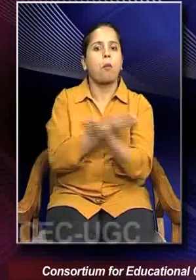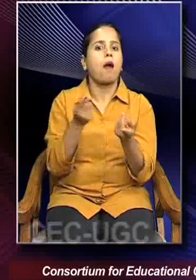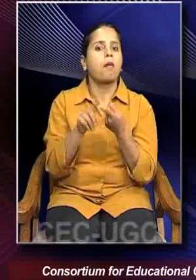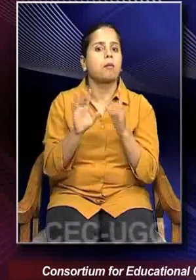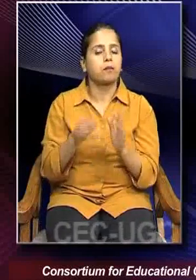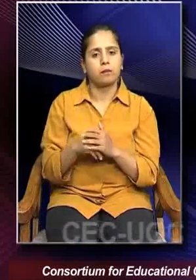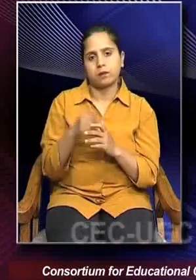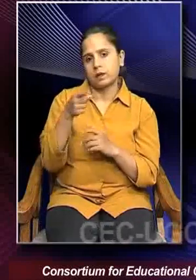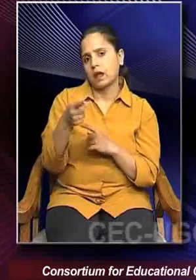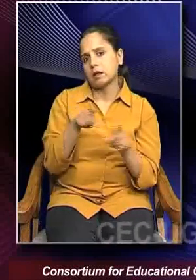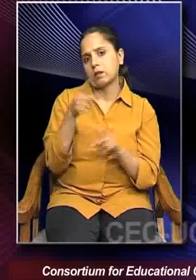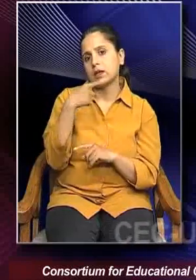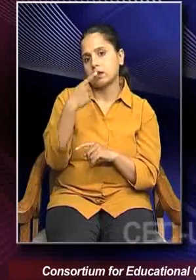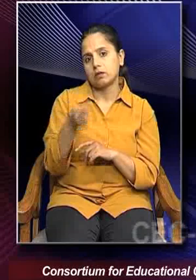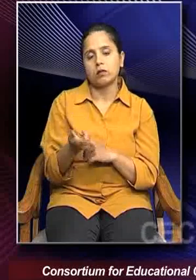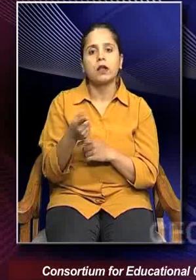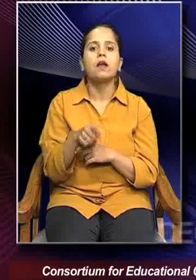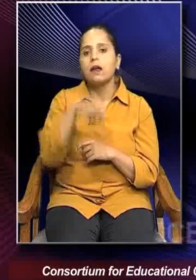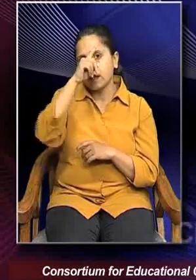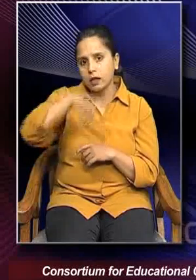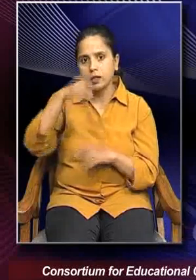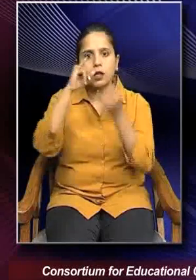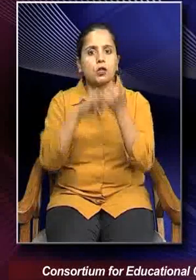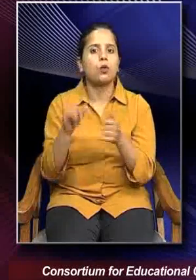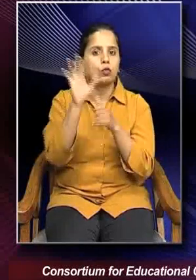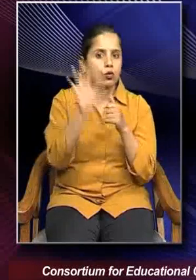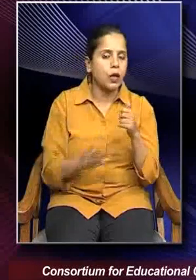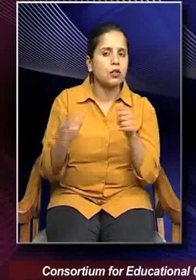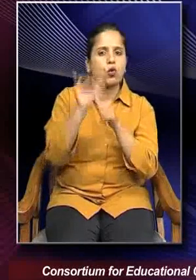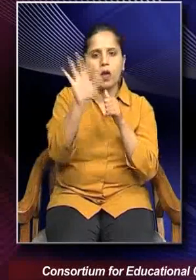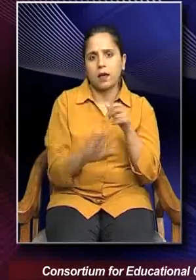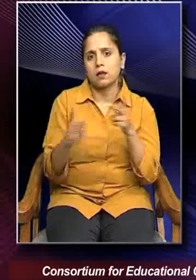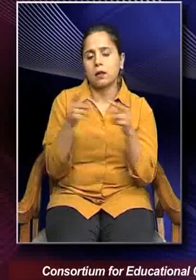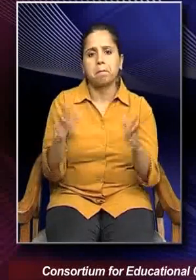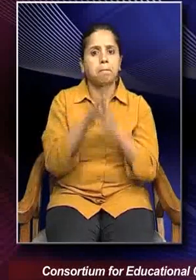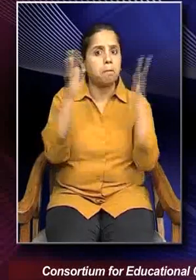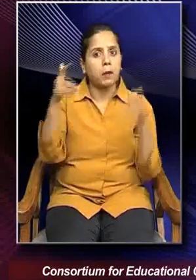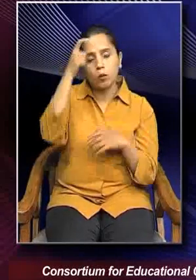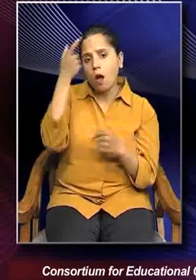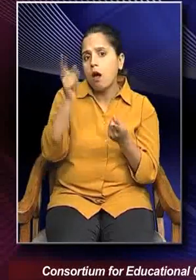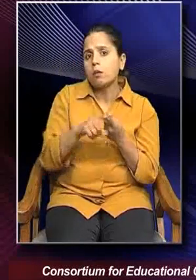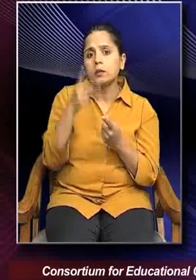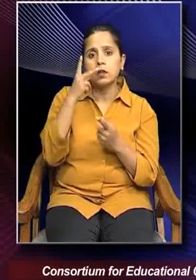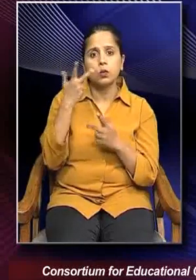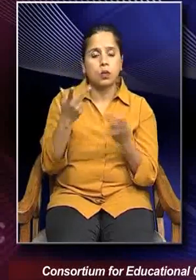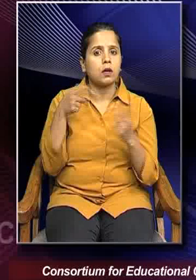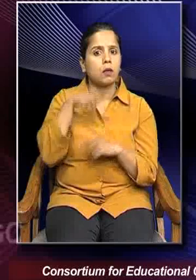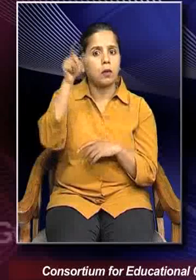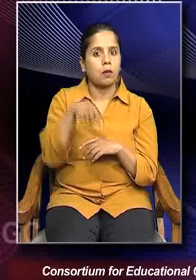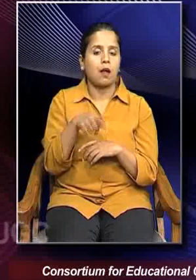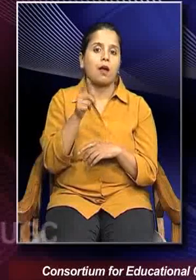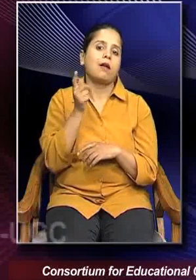if you take case of whether India or South Asia or Asia as such, the biggest problem happens to be the son preference and